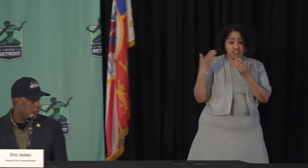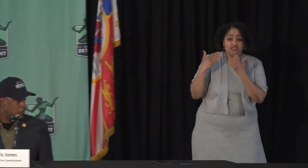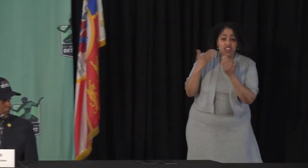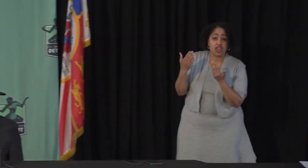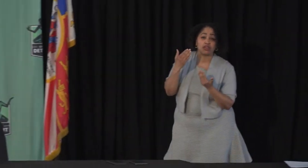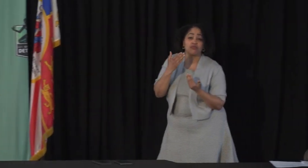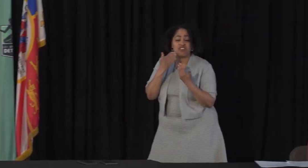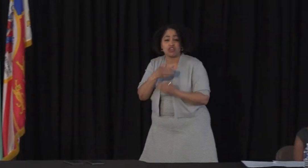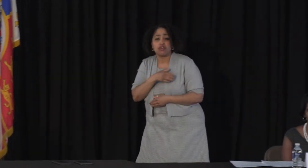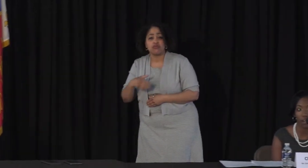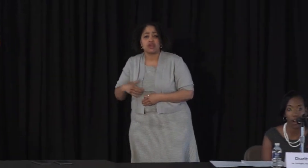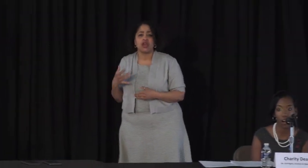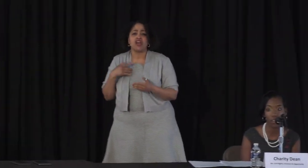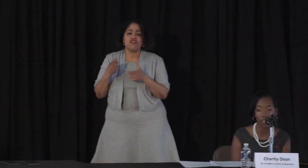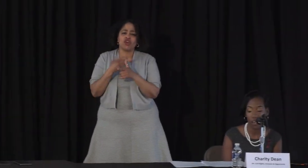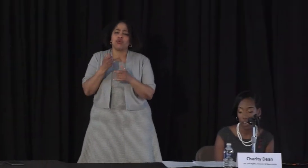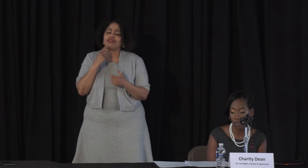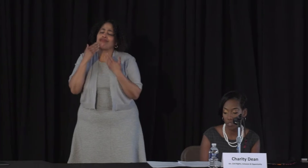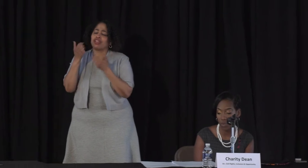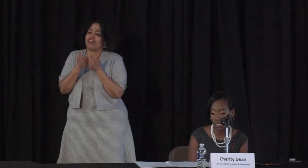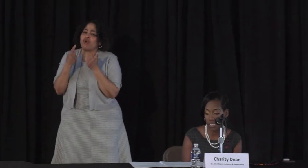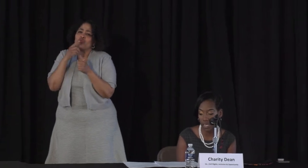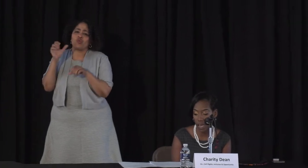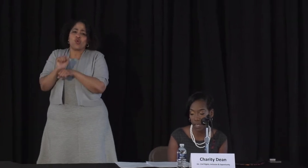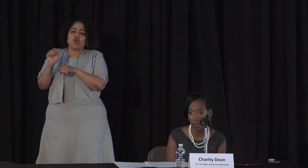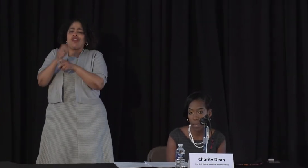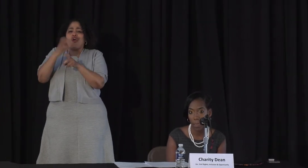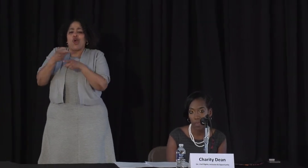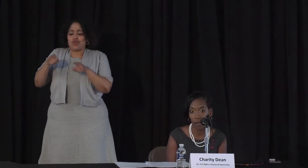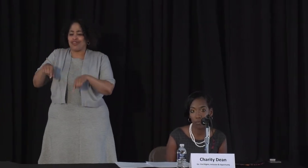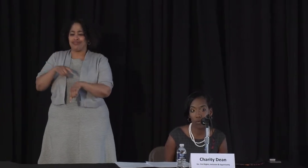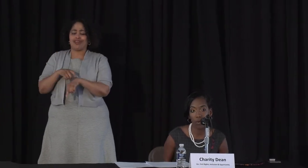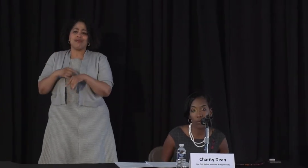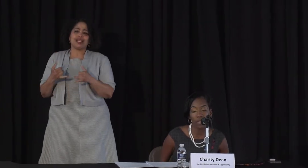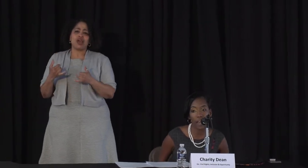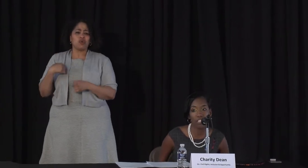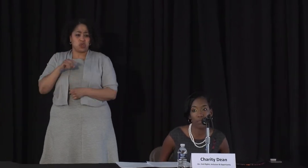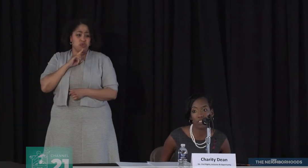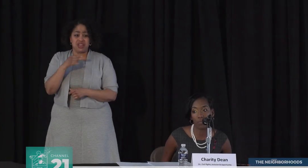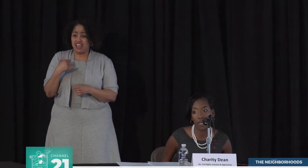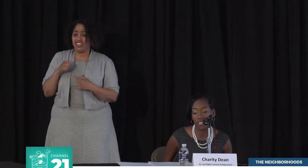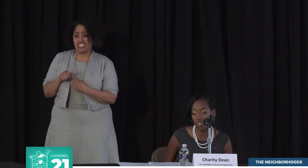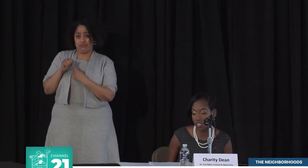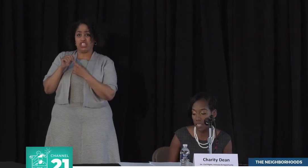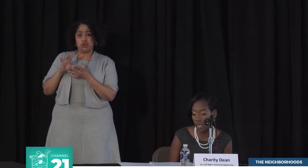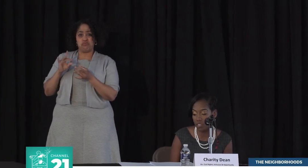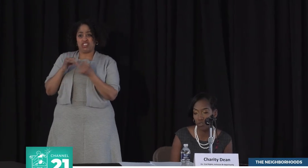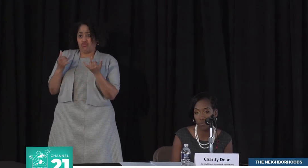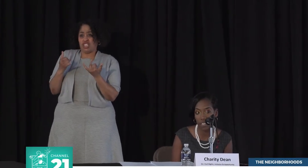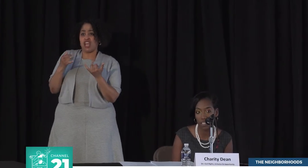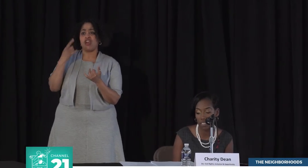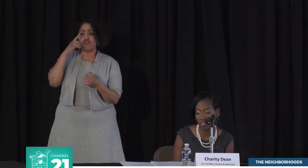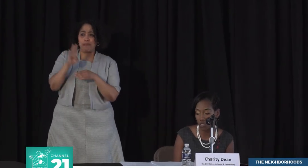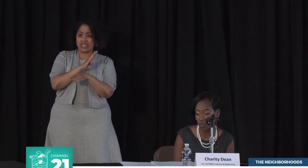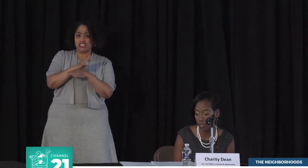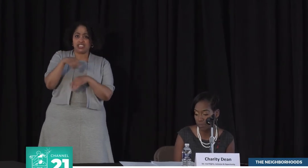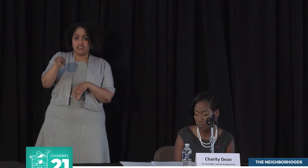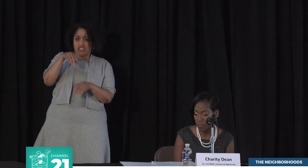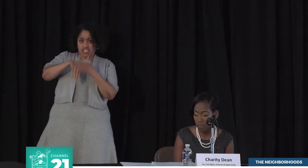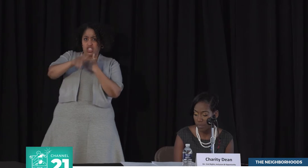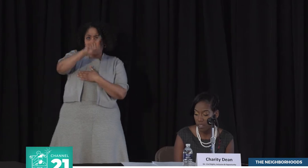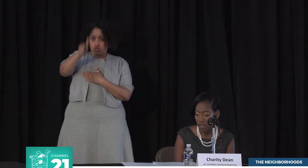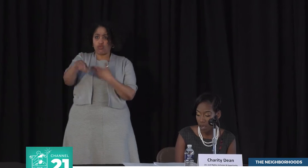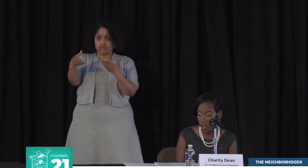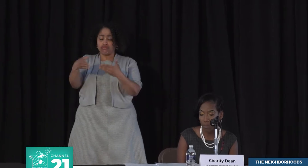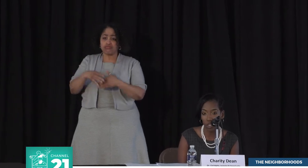like to say thank you to everyone that's working hard during this time. We really have a special message today to businesses in Detroit.